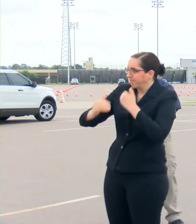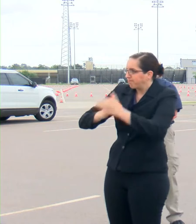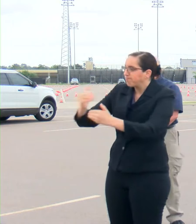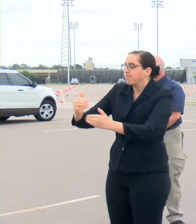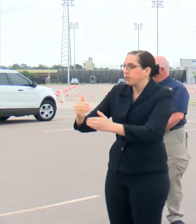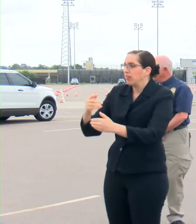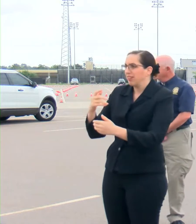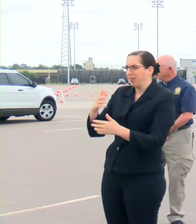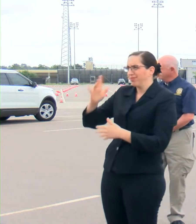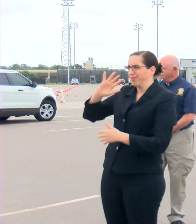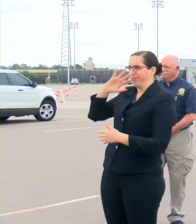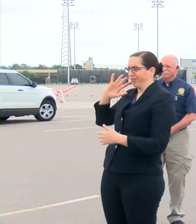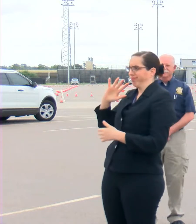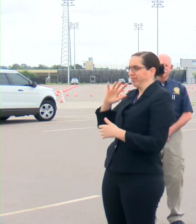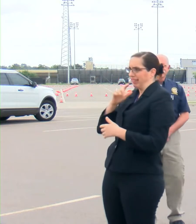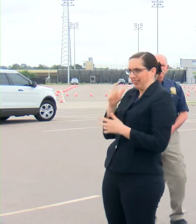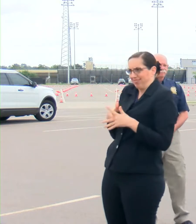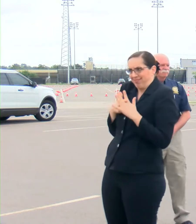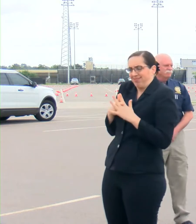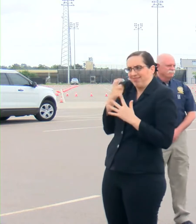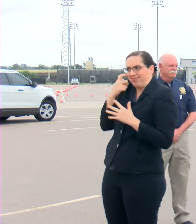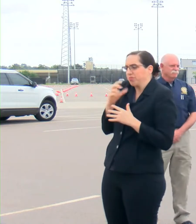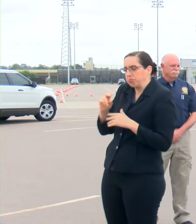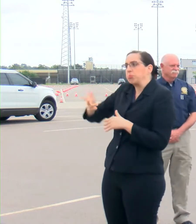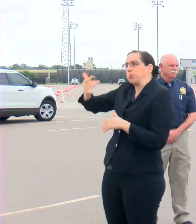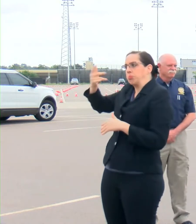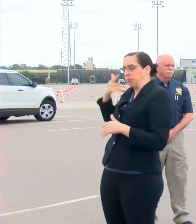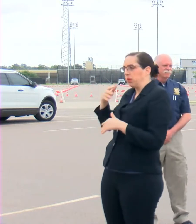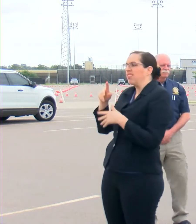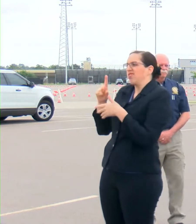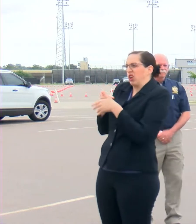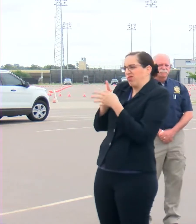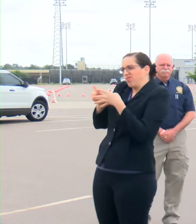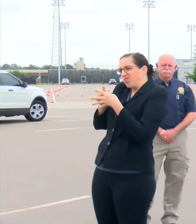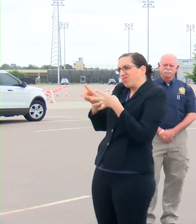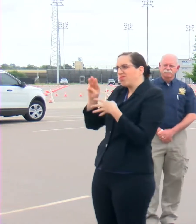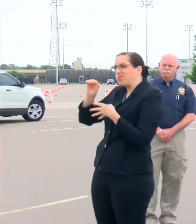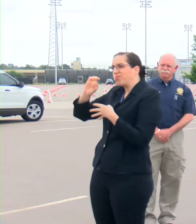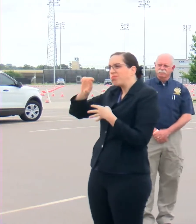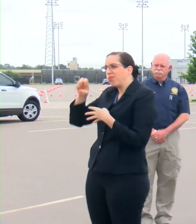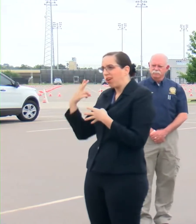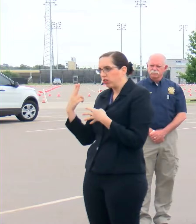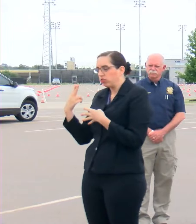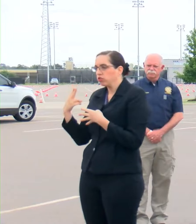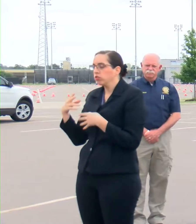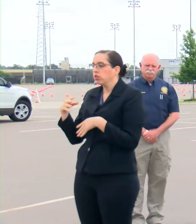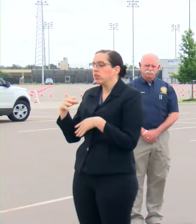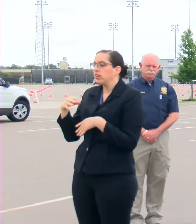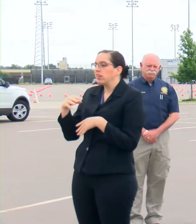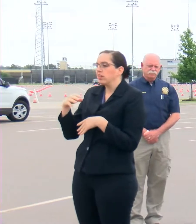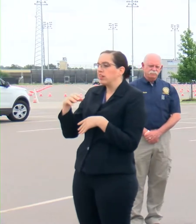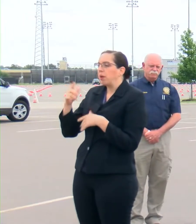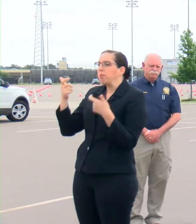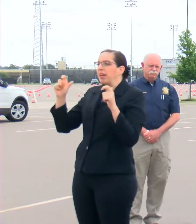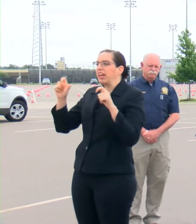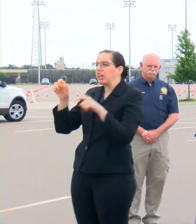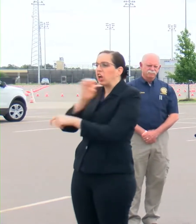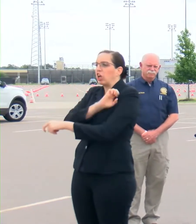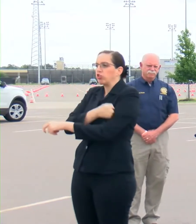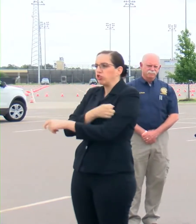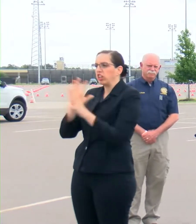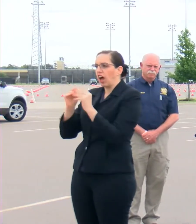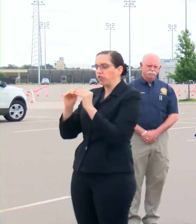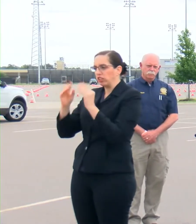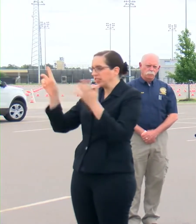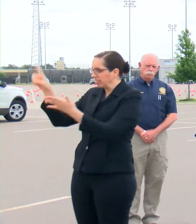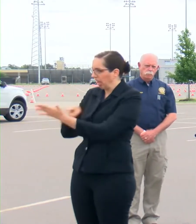week of March, for example, the CERAWeek, the big energy conference, that was canceled, as